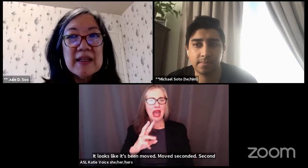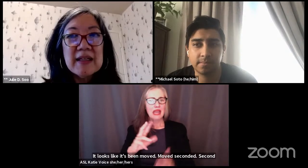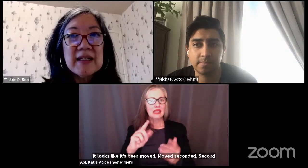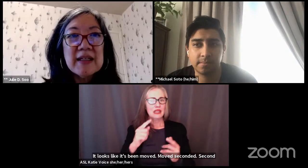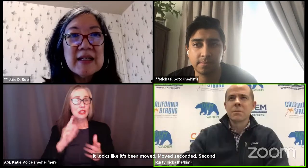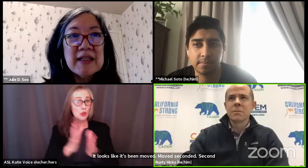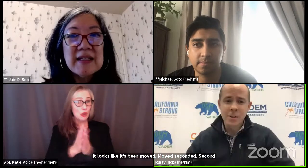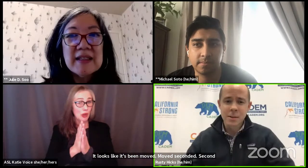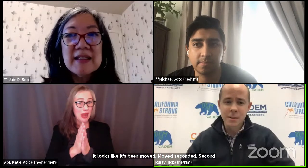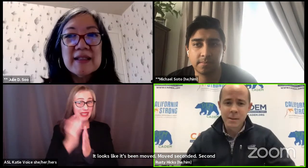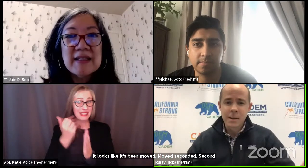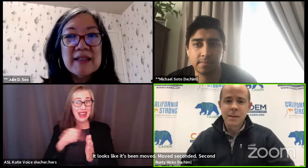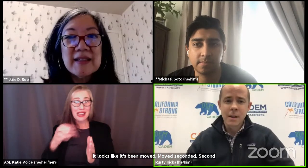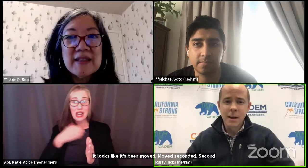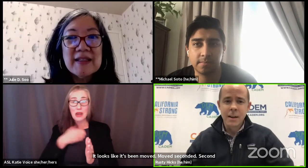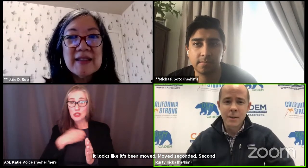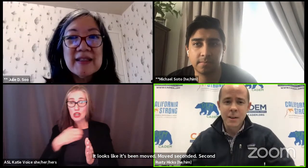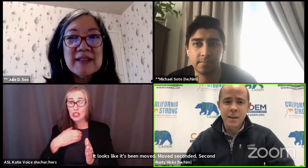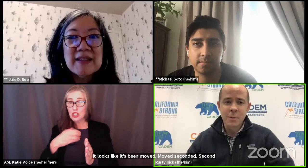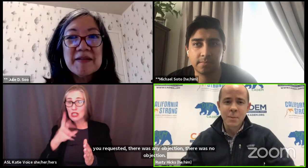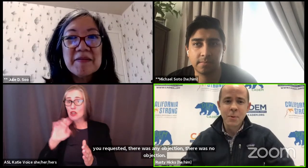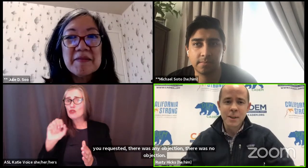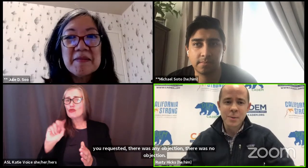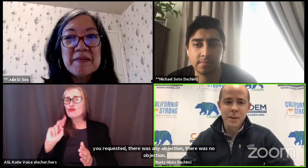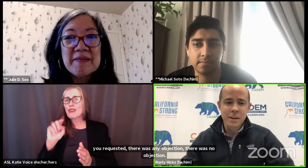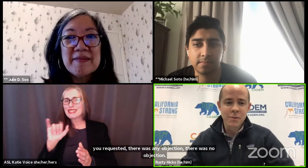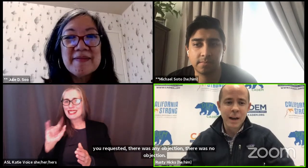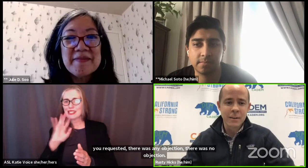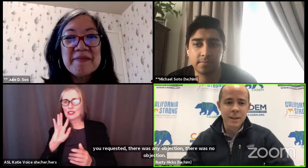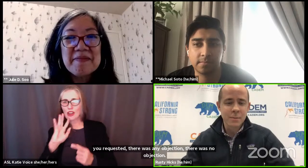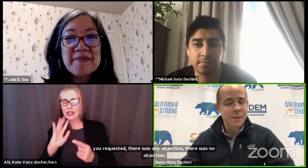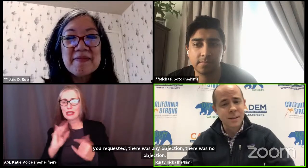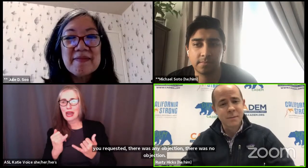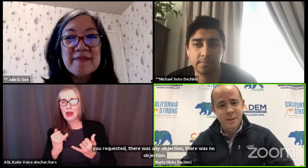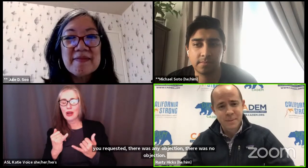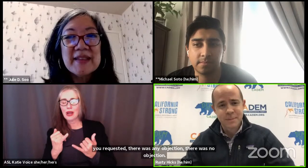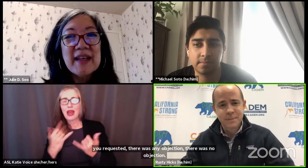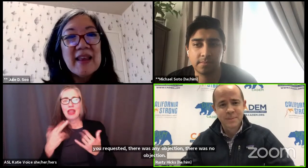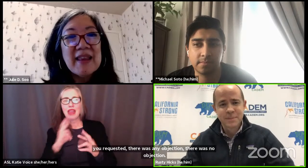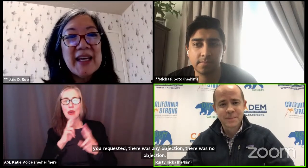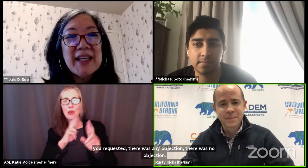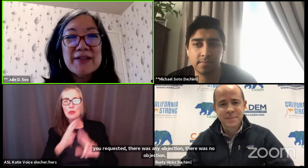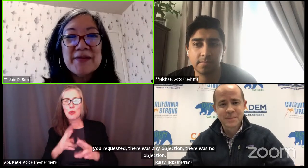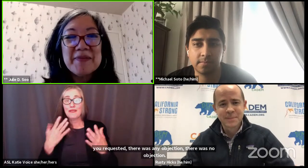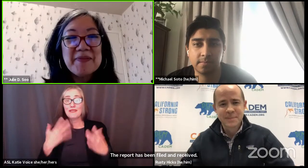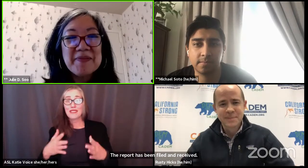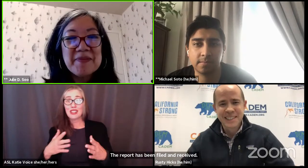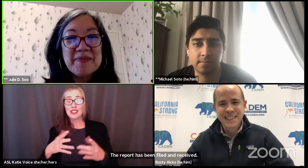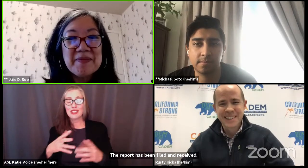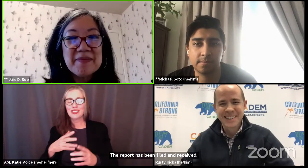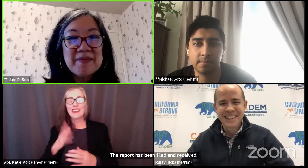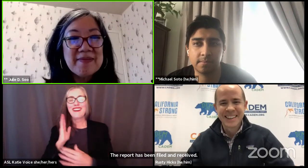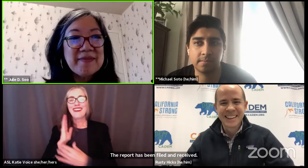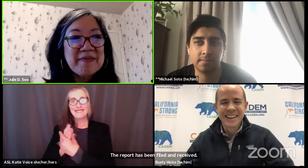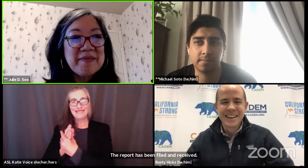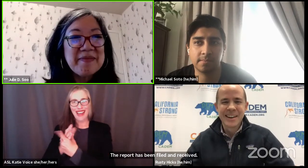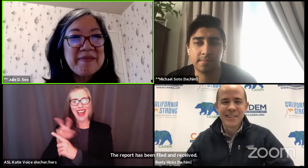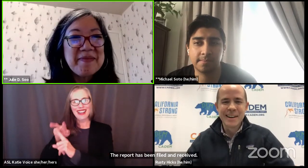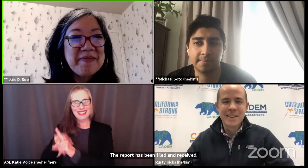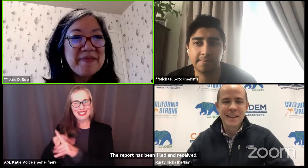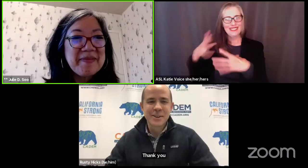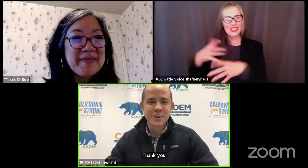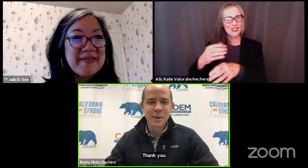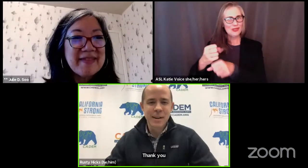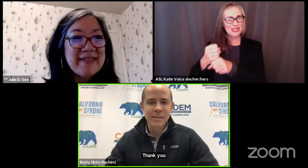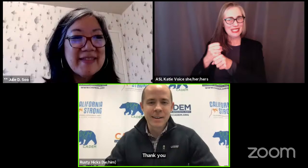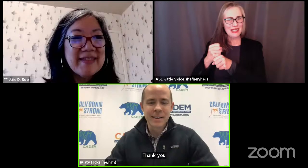objection. There was no objection. The report has been filed and received. Thank you. All